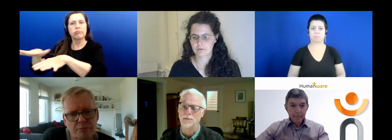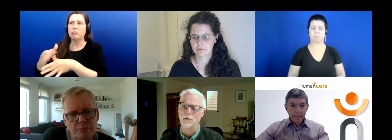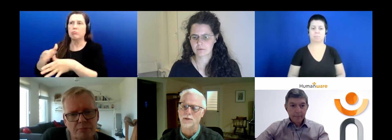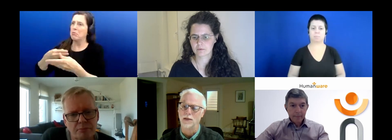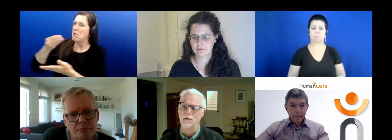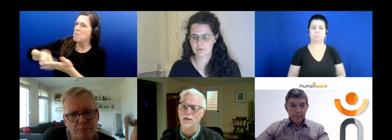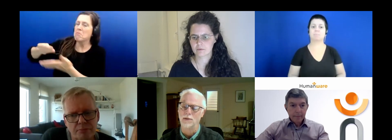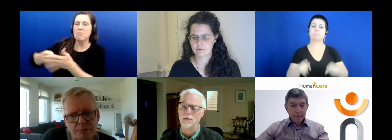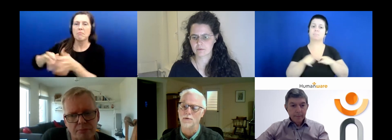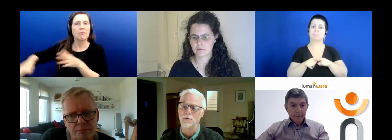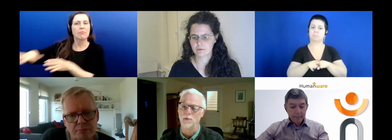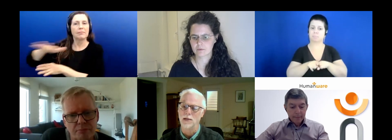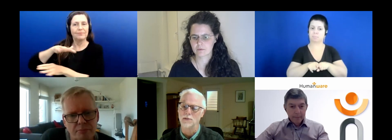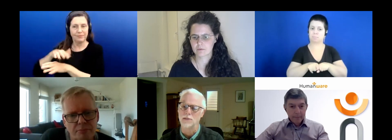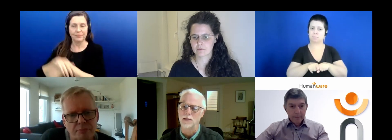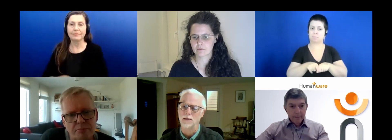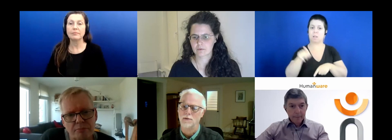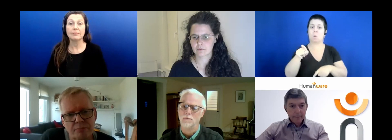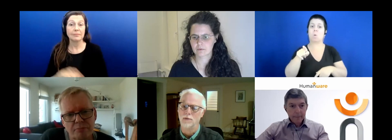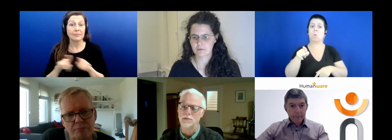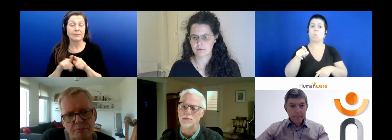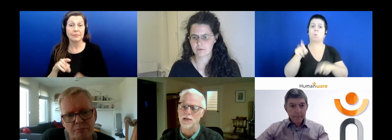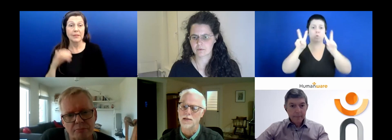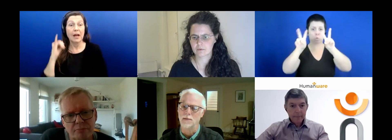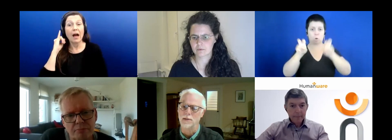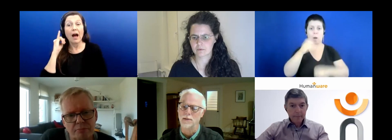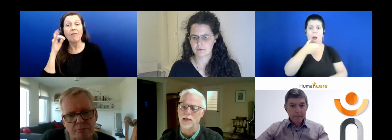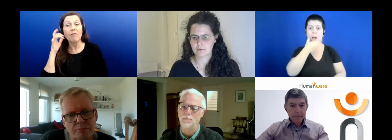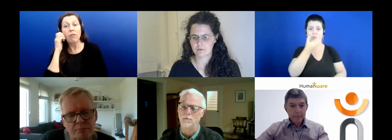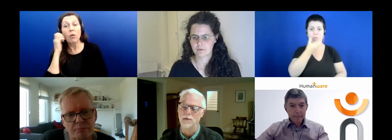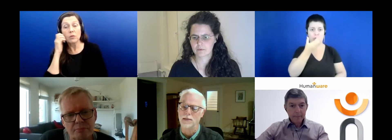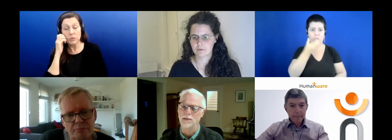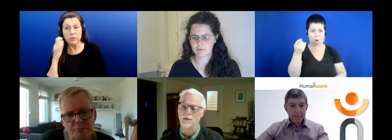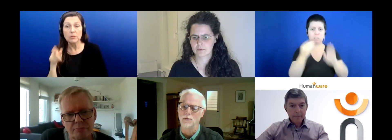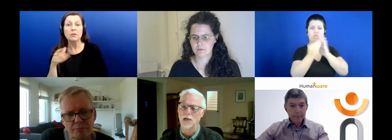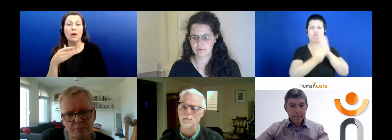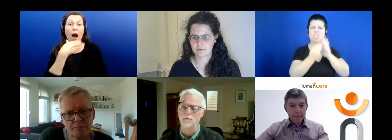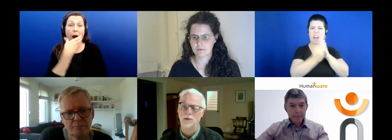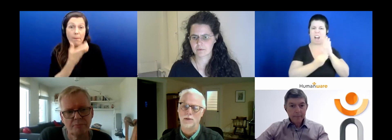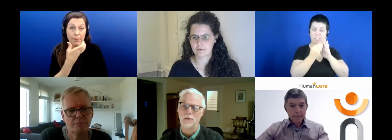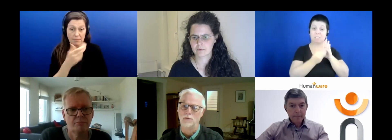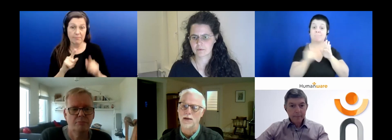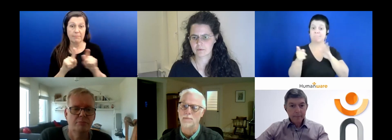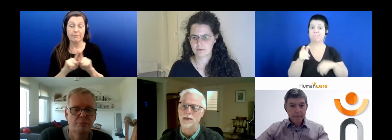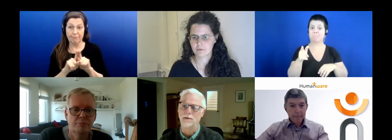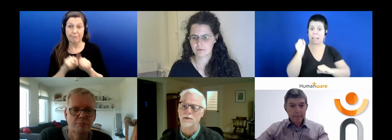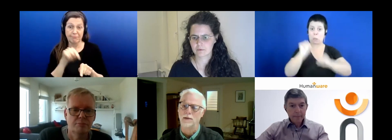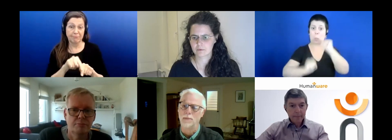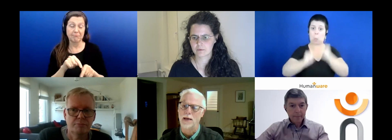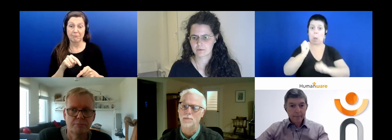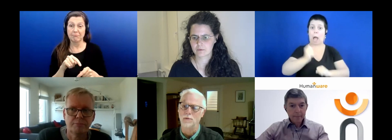say about the iPhone as well is that when it was designed, I mean, Apple really did a good job of trying to make